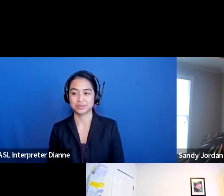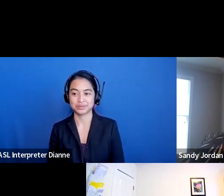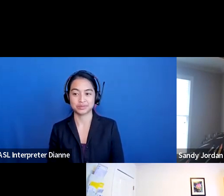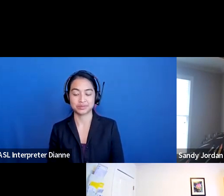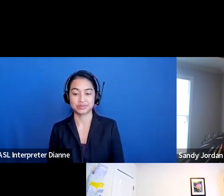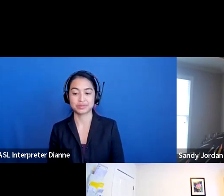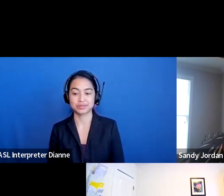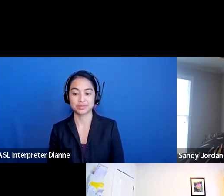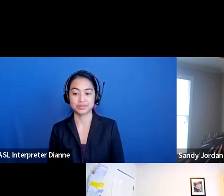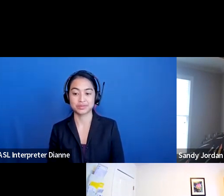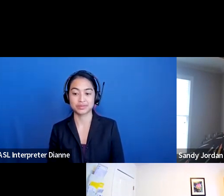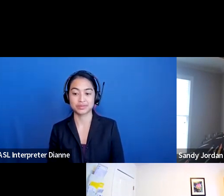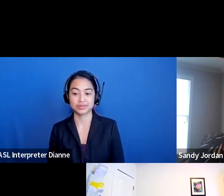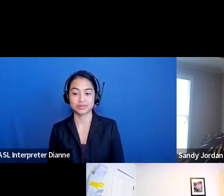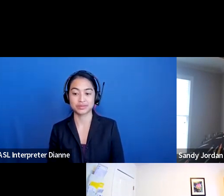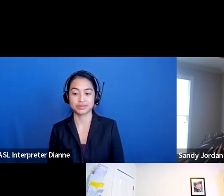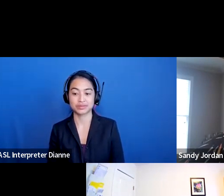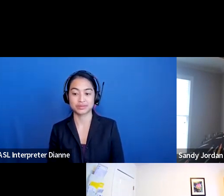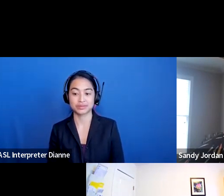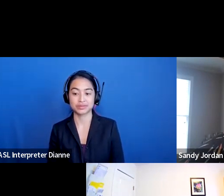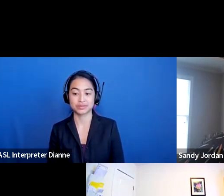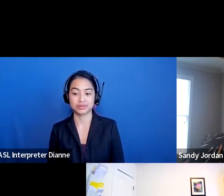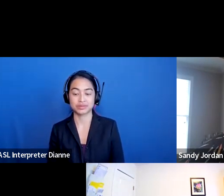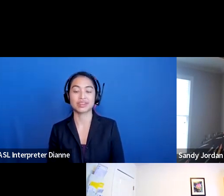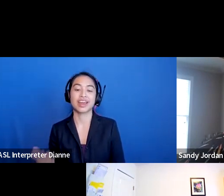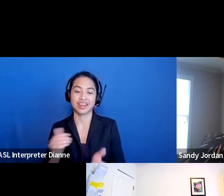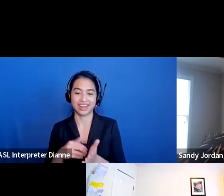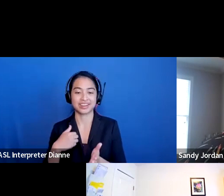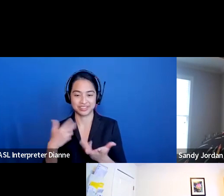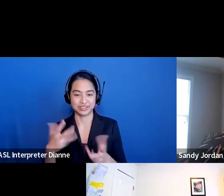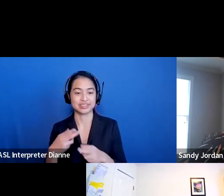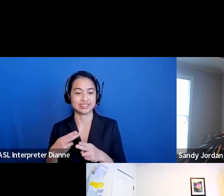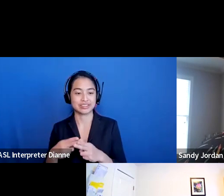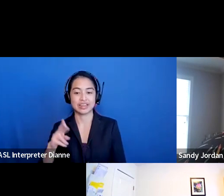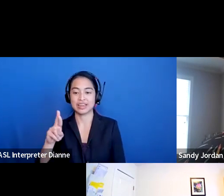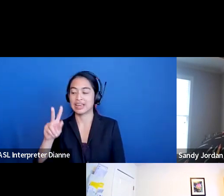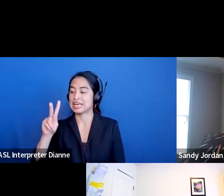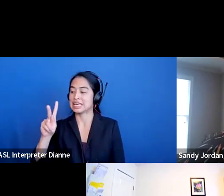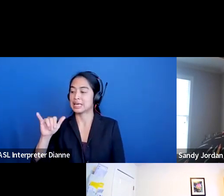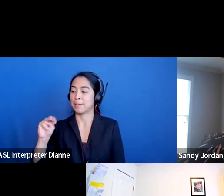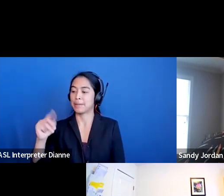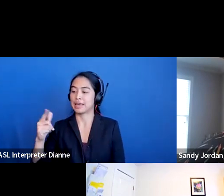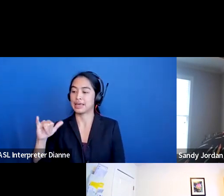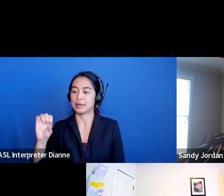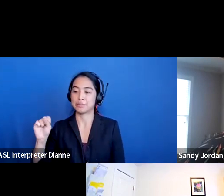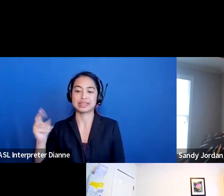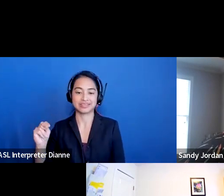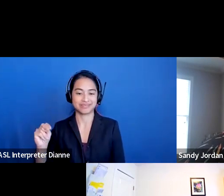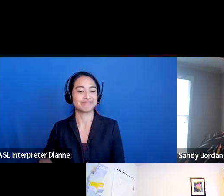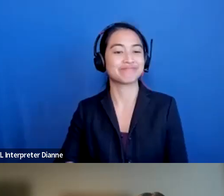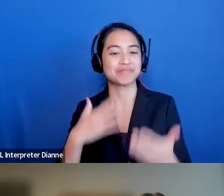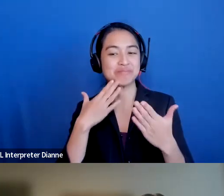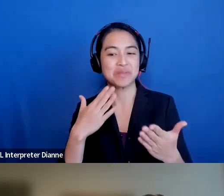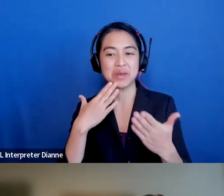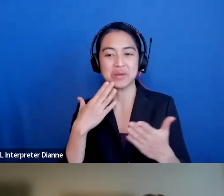And again, I did say I'm Kim Gibson. There you guys go. Thank you.